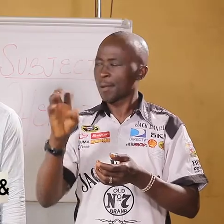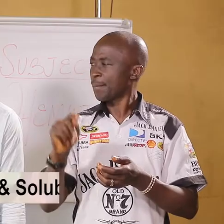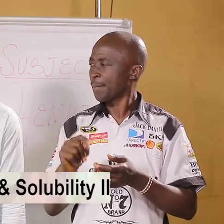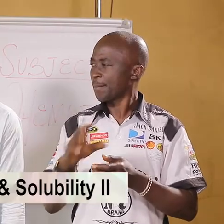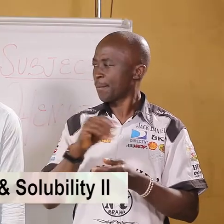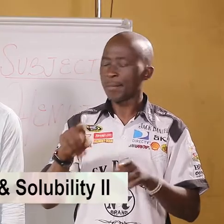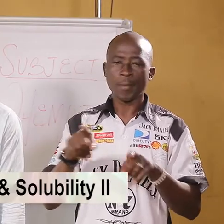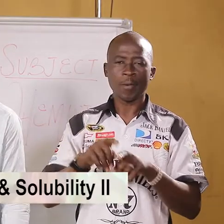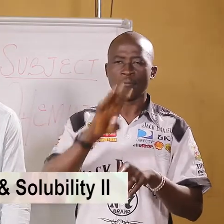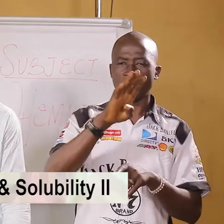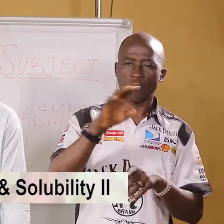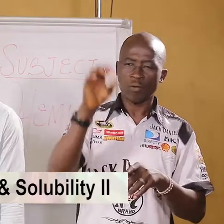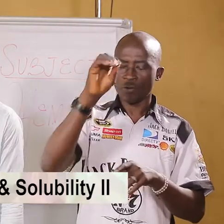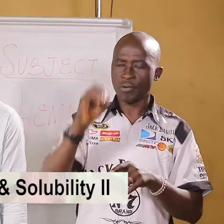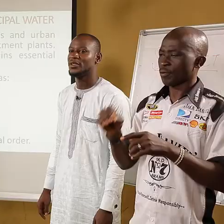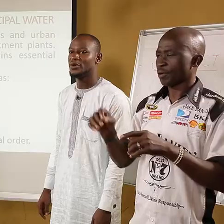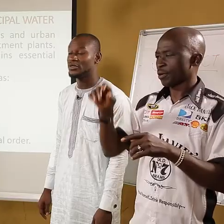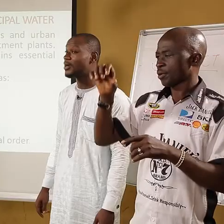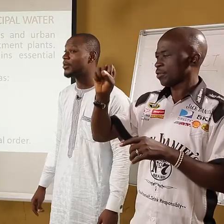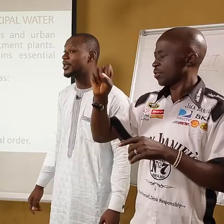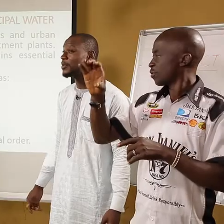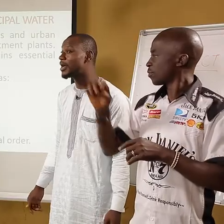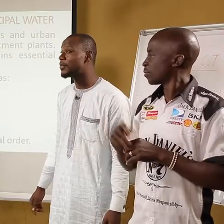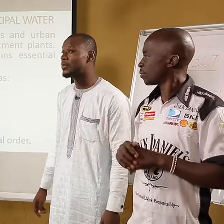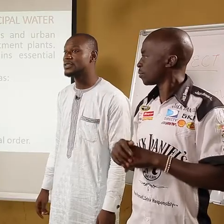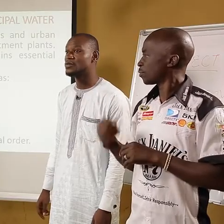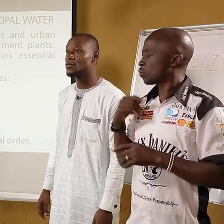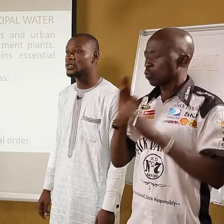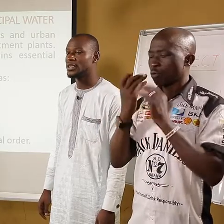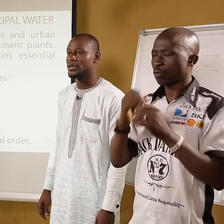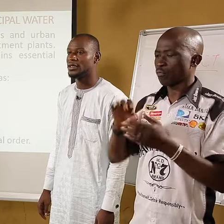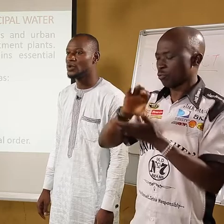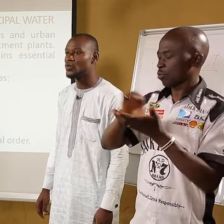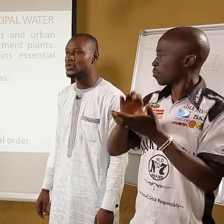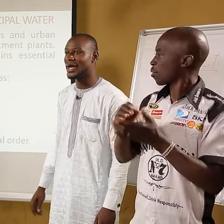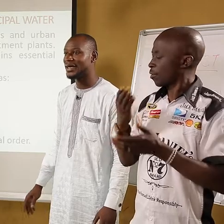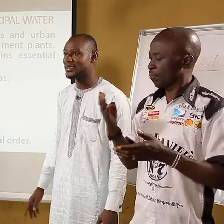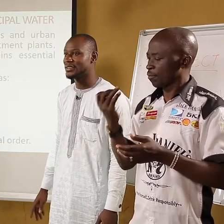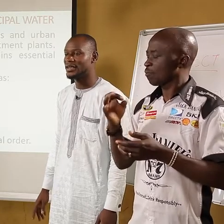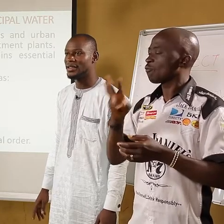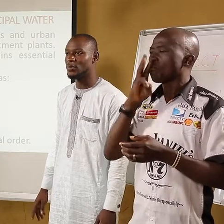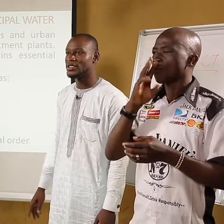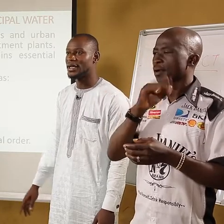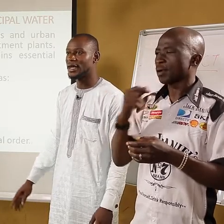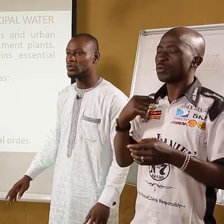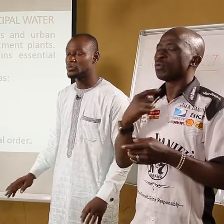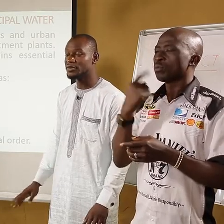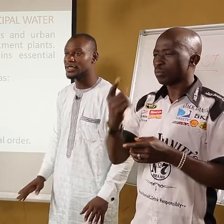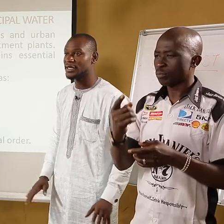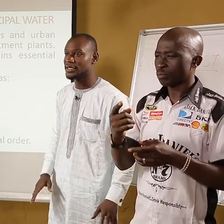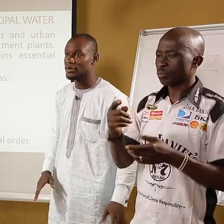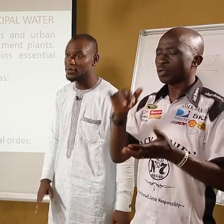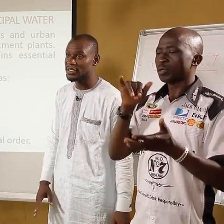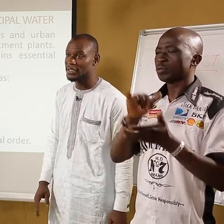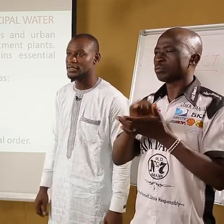4 degrees Celsius, and so on. We talk about the chemical properties of water, in which we agree that water reacts with